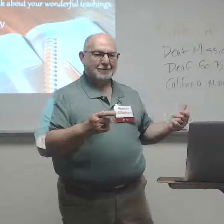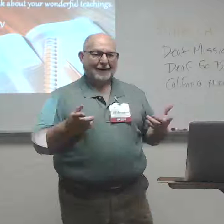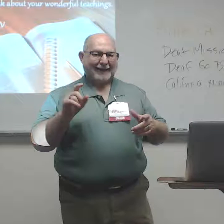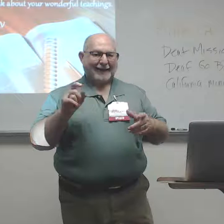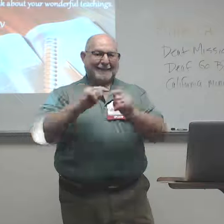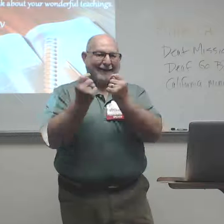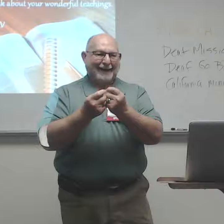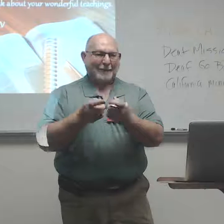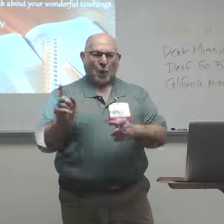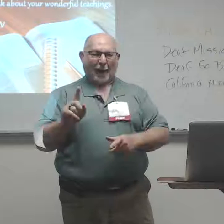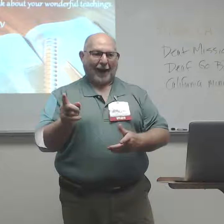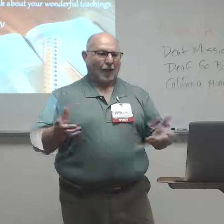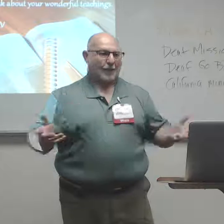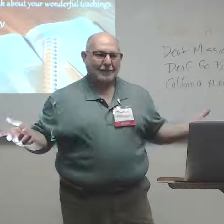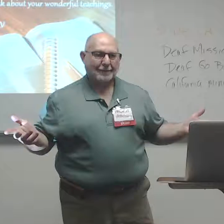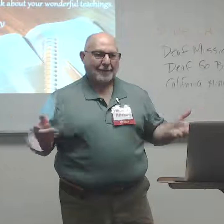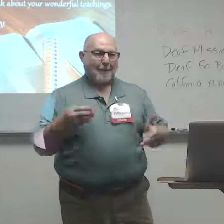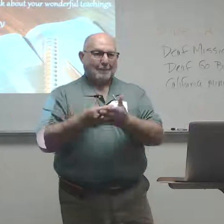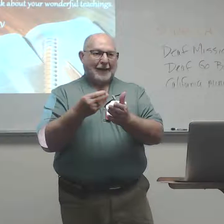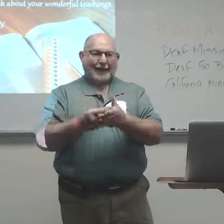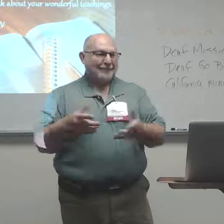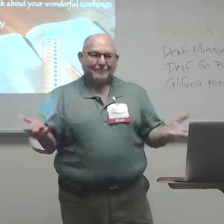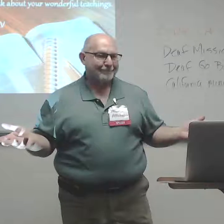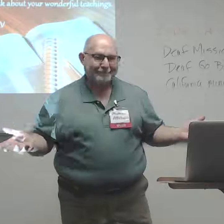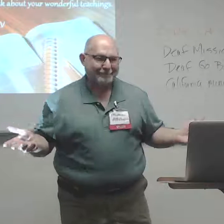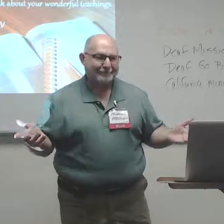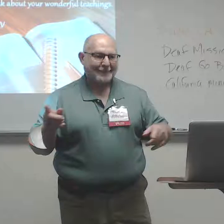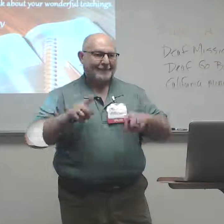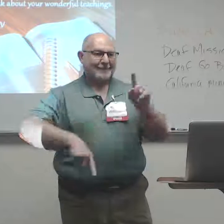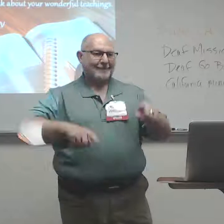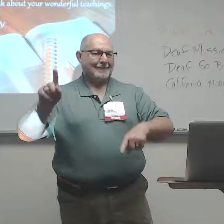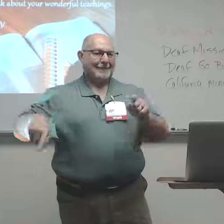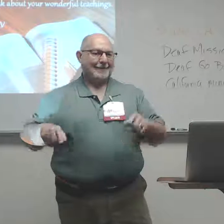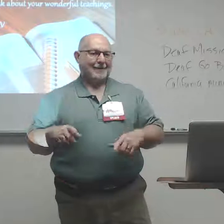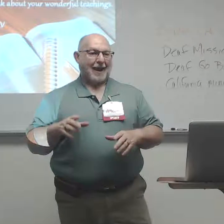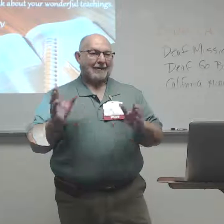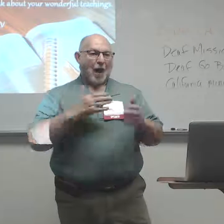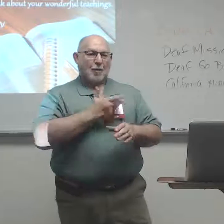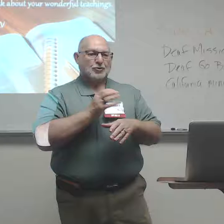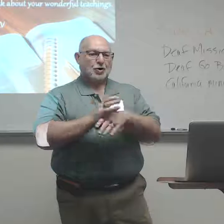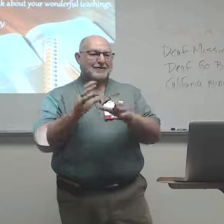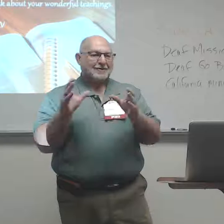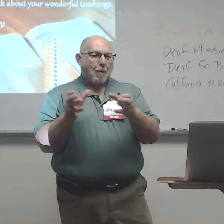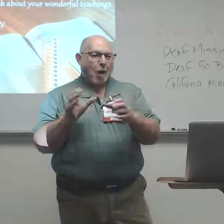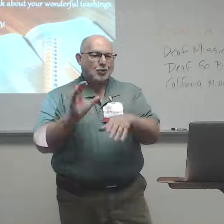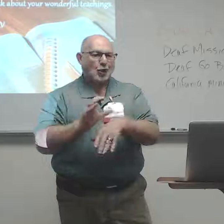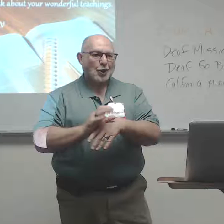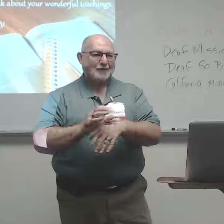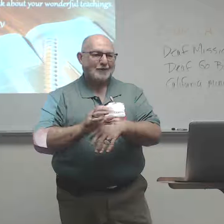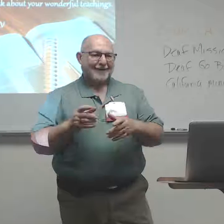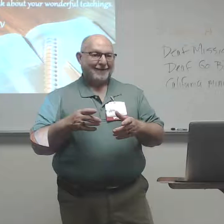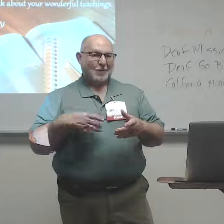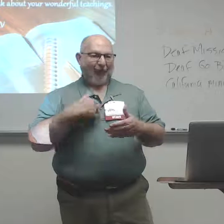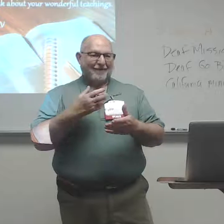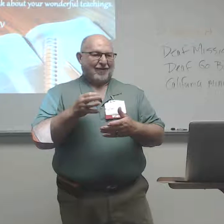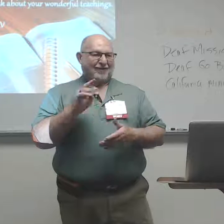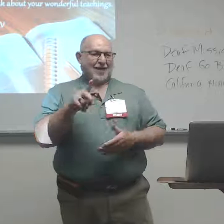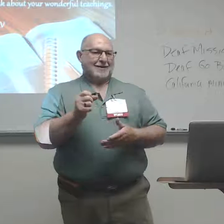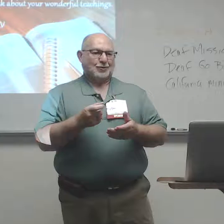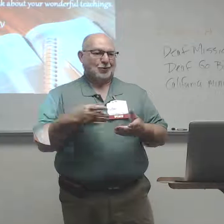don't really develop material in the same way, and teams and stuff. Where's the money? Sometimes it's maybe a really